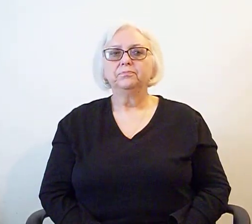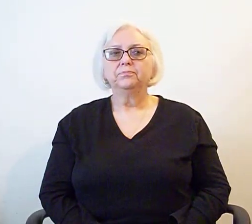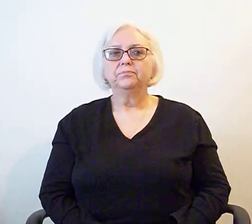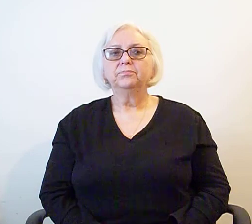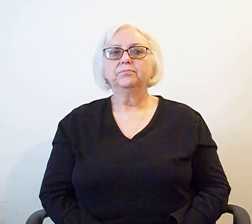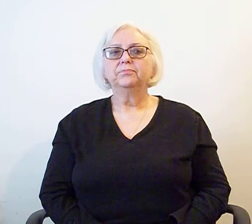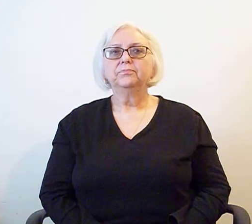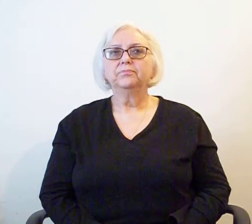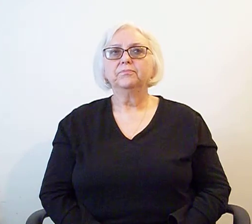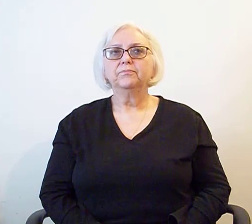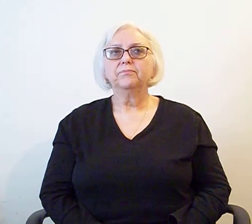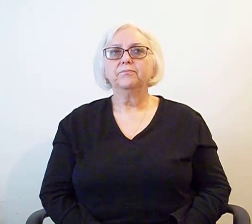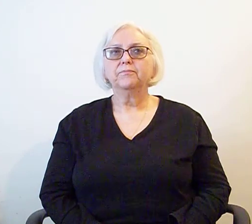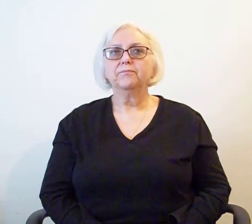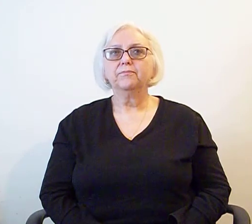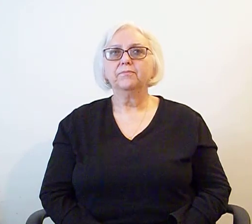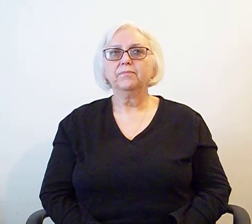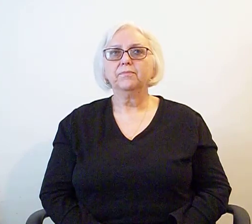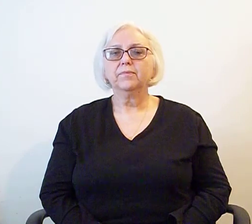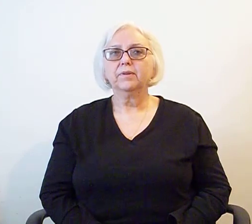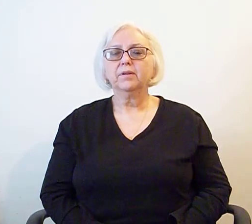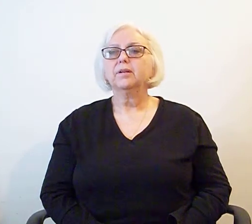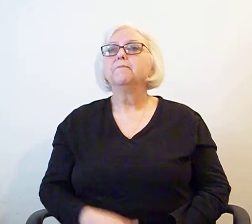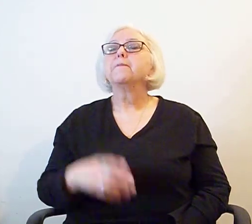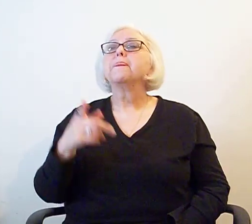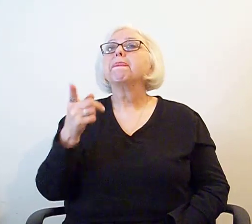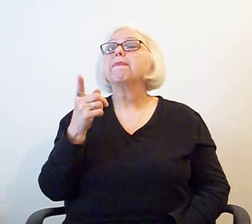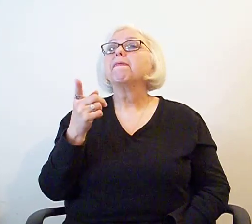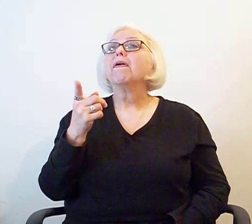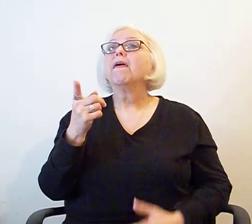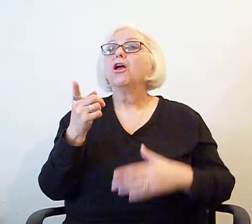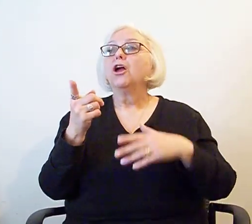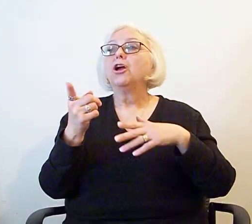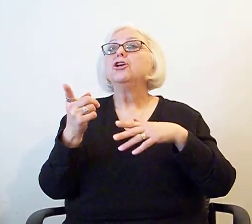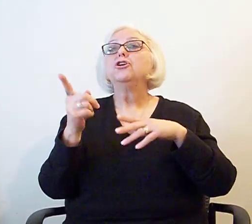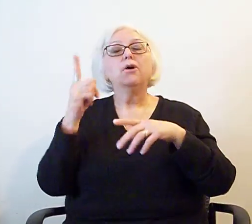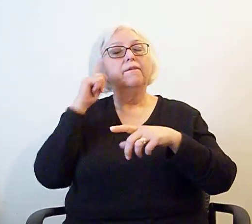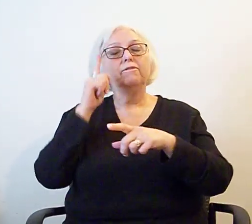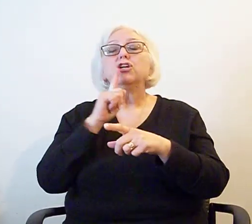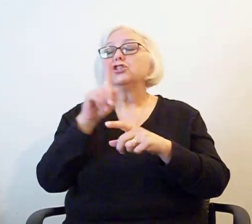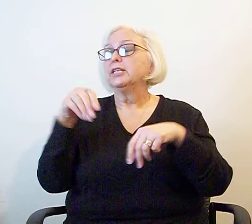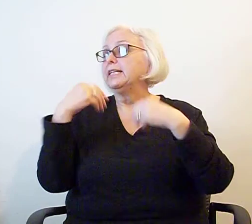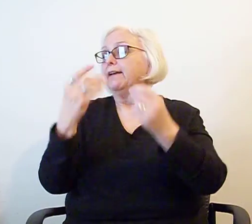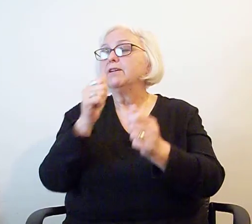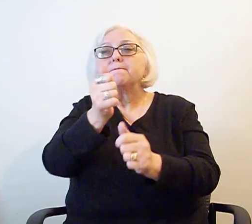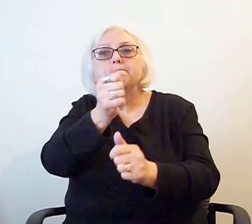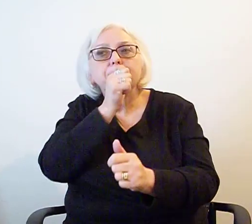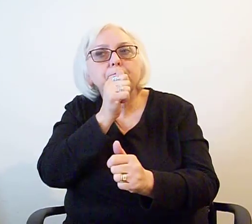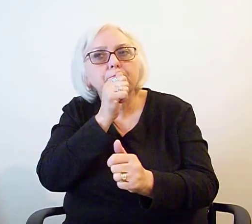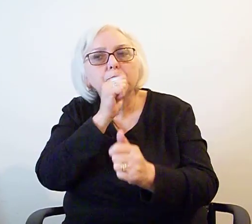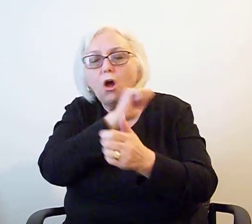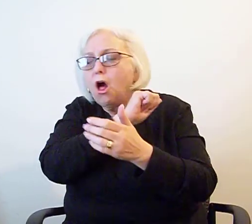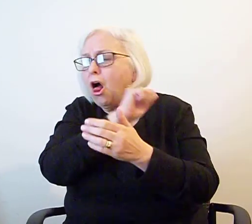You are insured confidential treatment. All of your information is kept